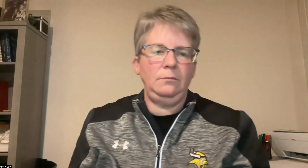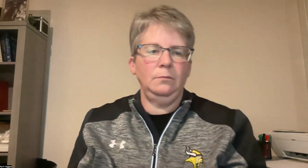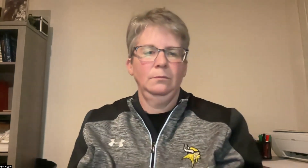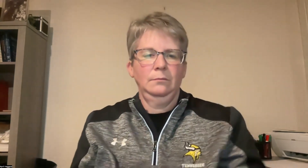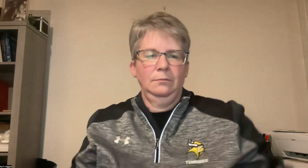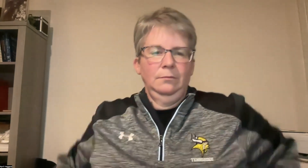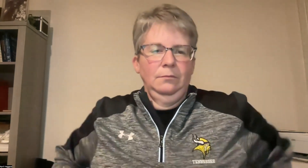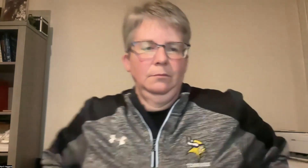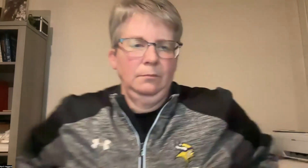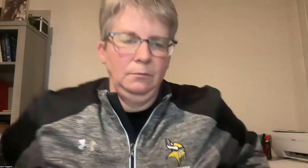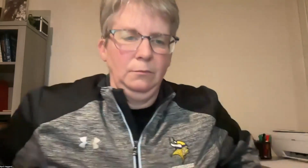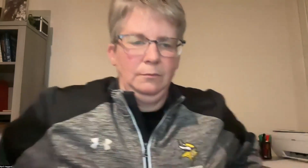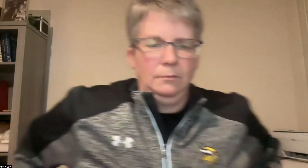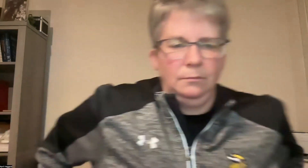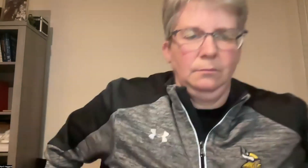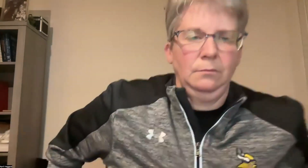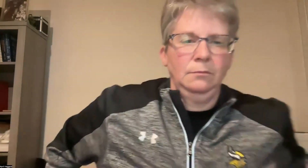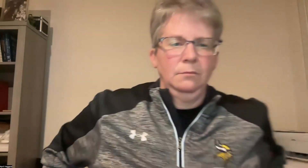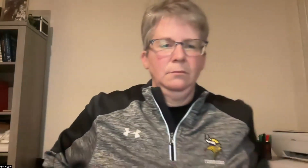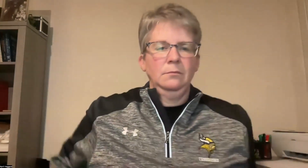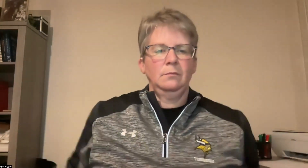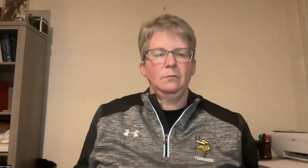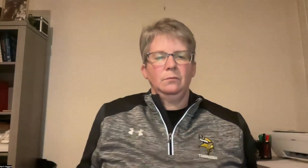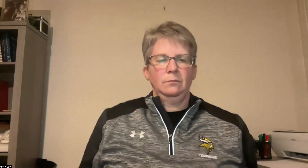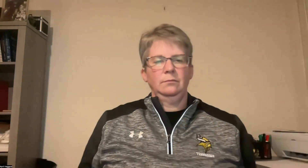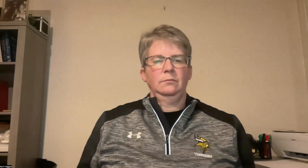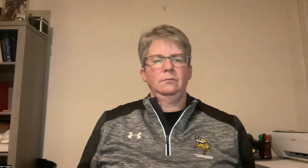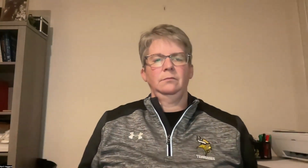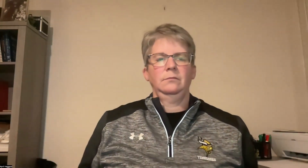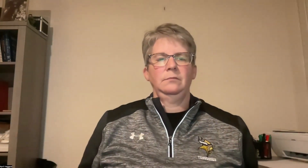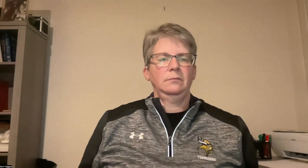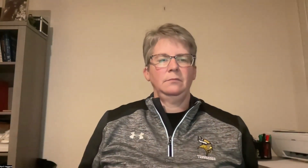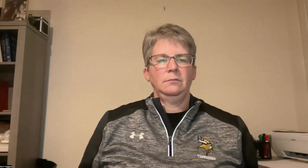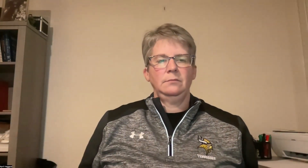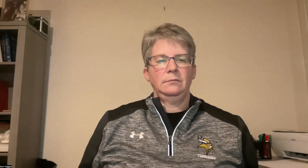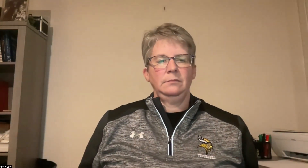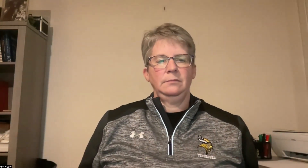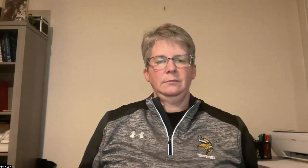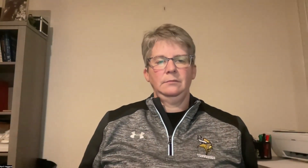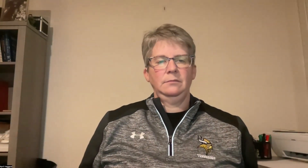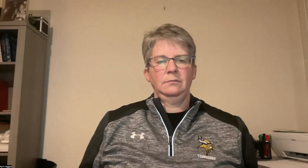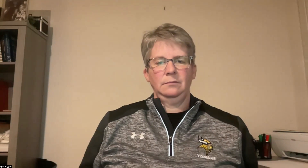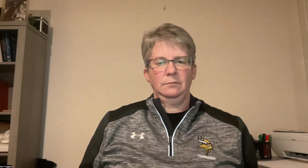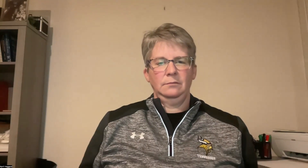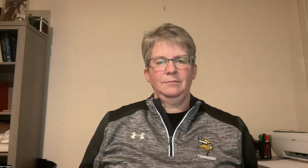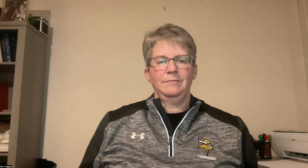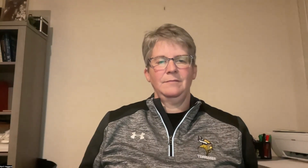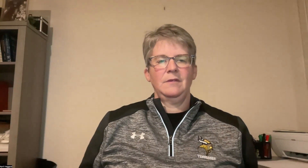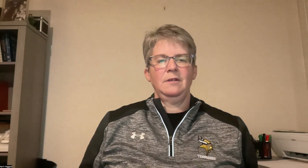Okay. Yeah, I don't know exactly about, you know, all the terminology, but, you know, to me, it seems like the domain is something that we keep,